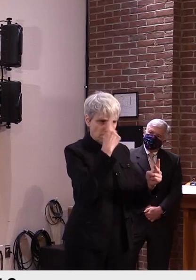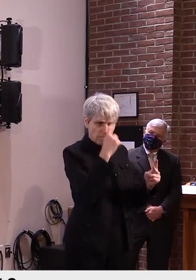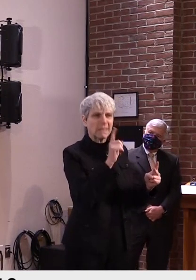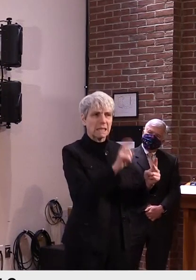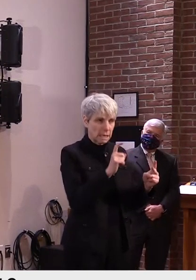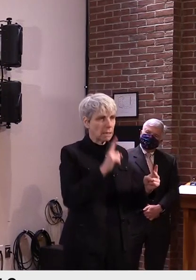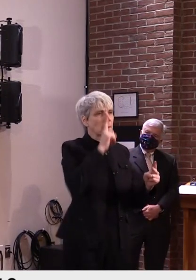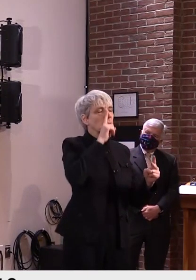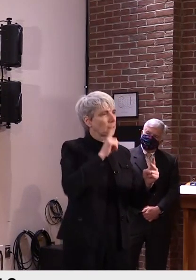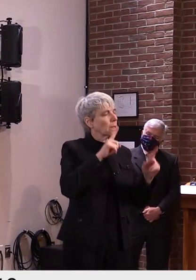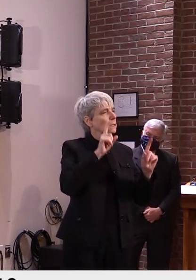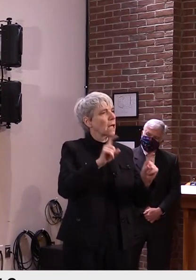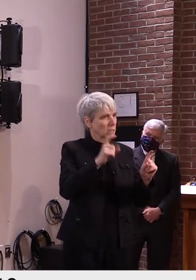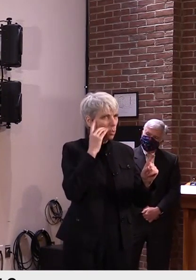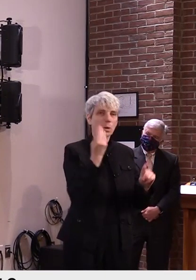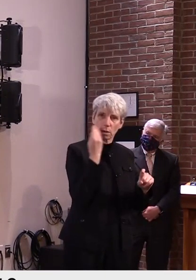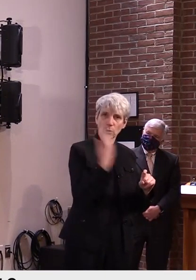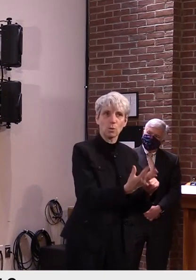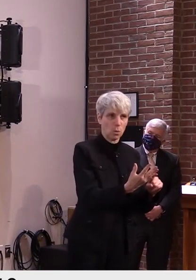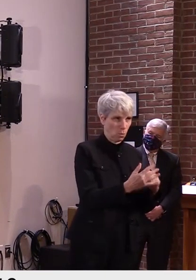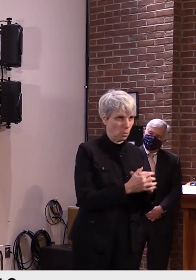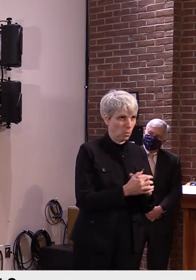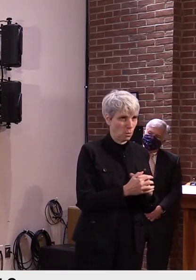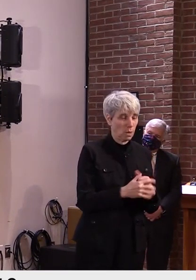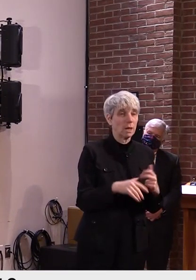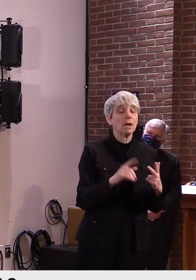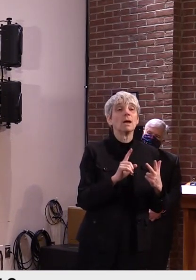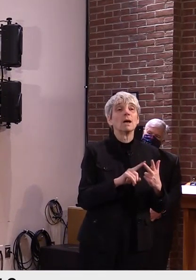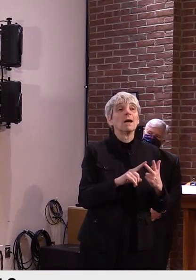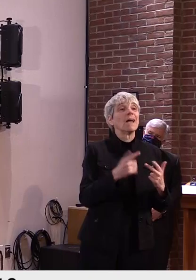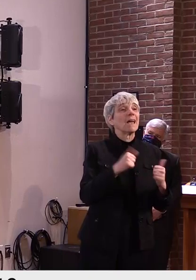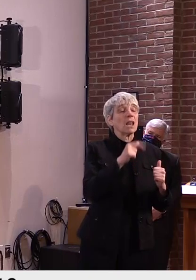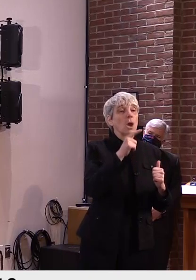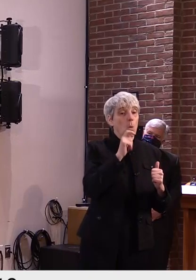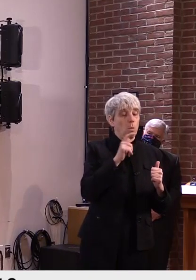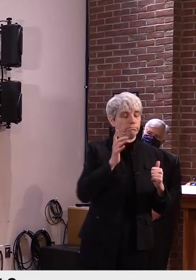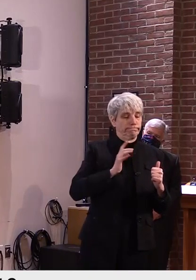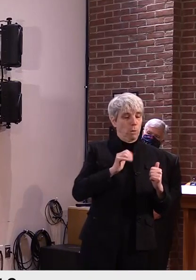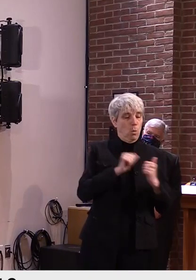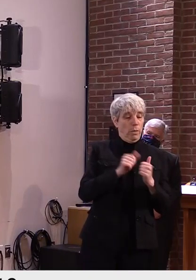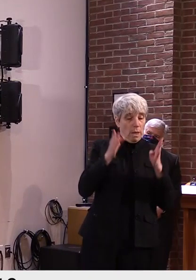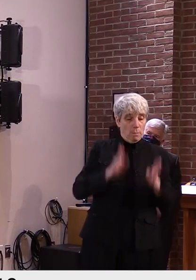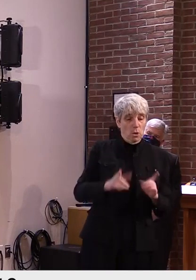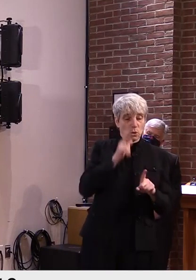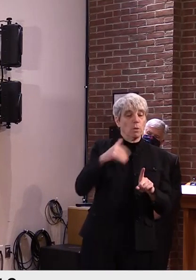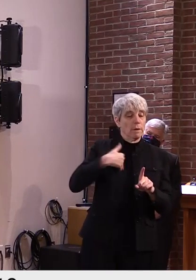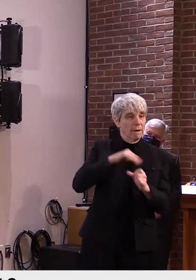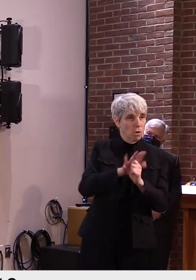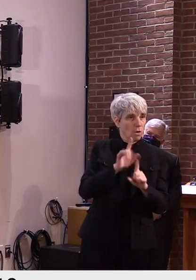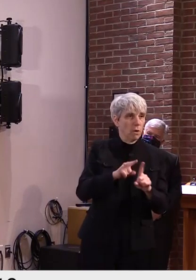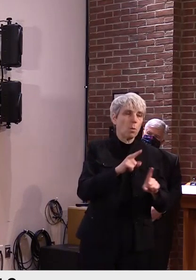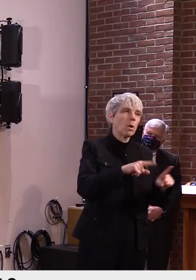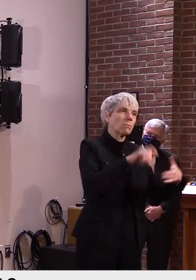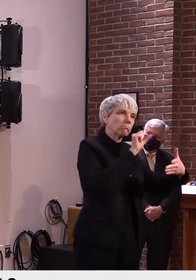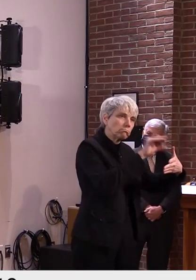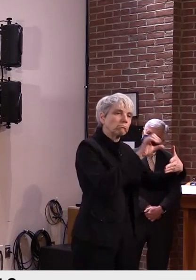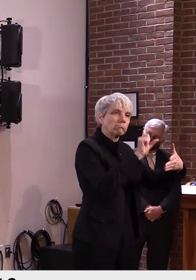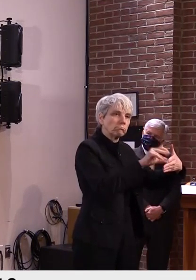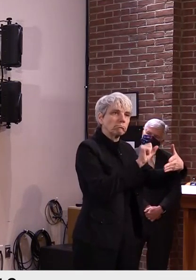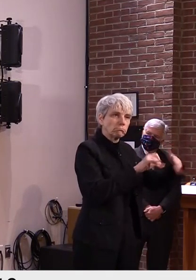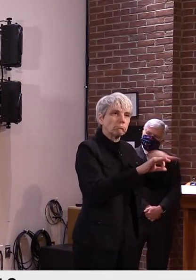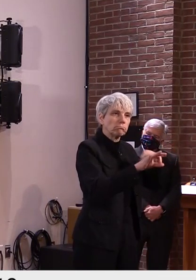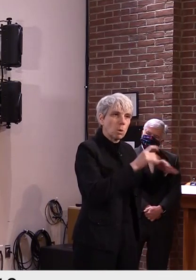to be close contacts, and give everyone who may have been affected the information and guidance they need. By